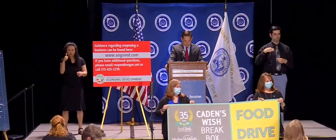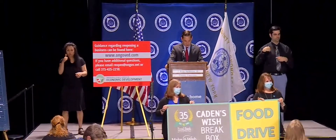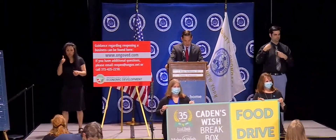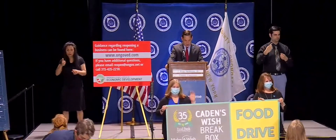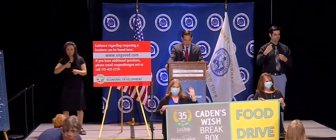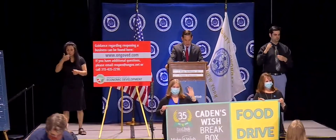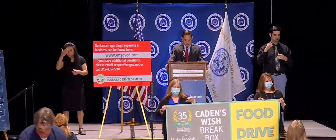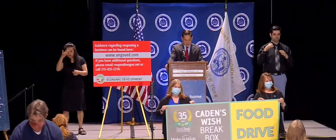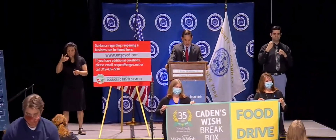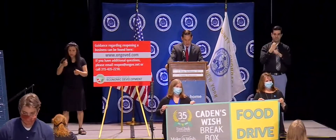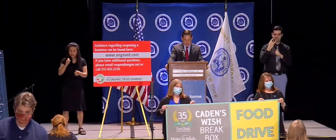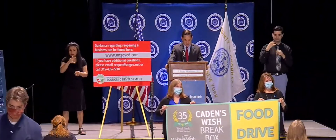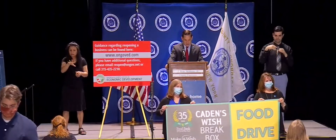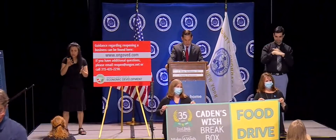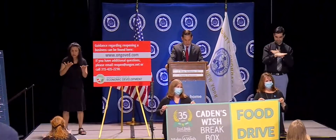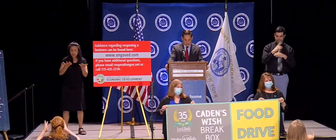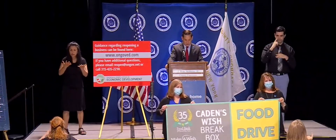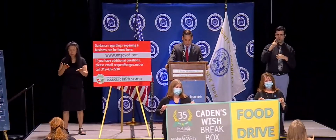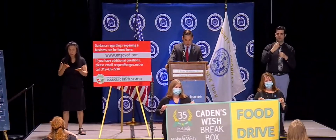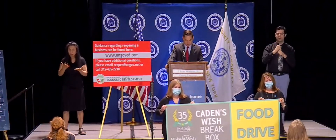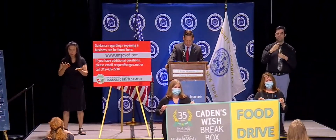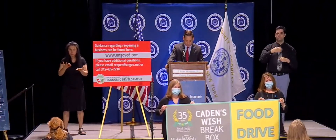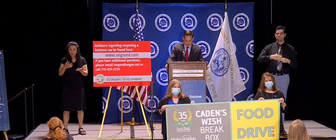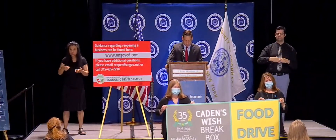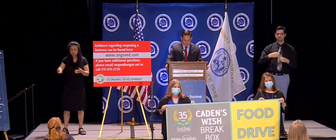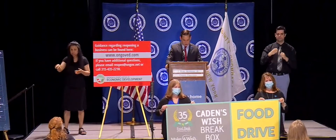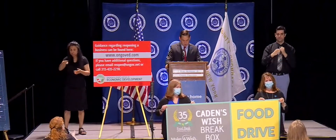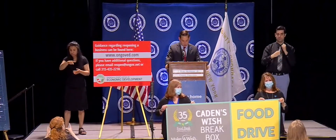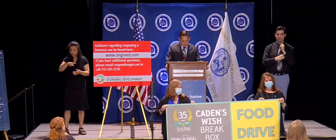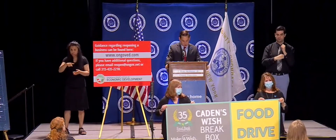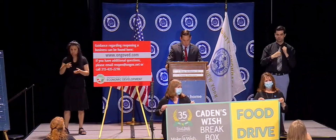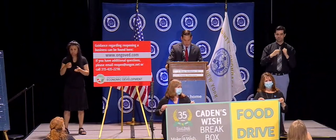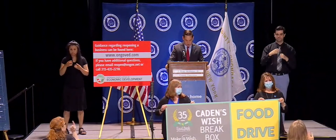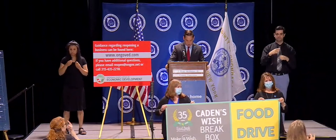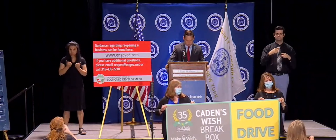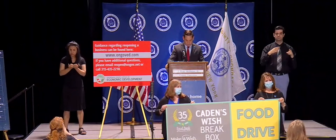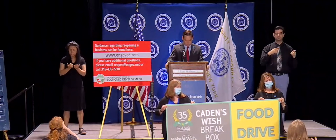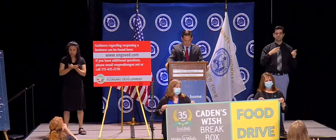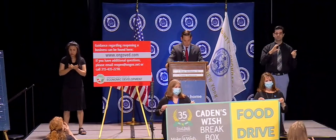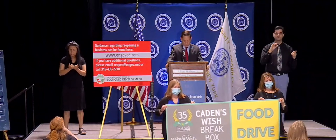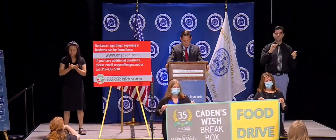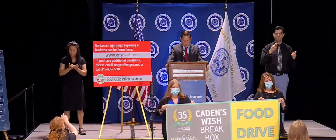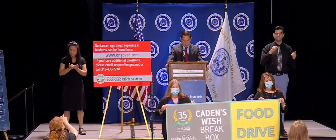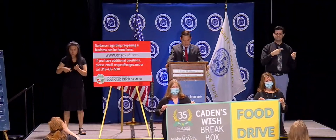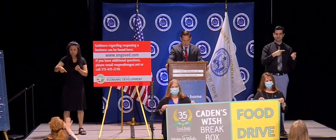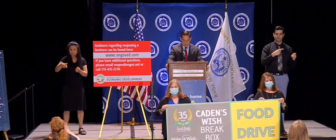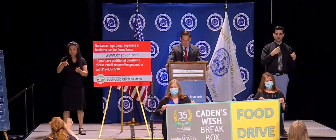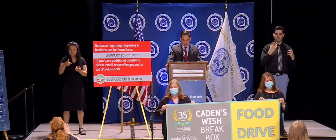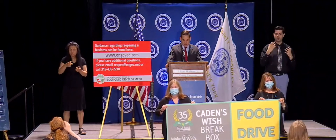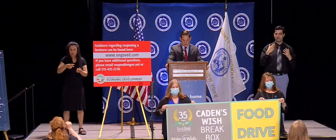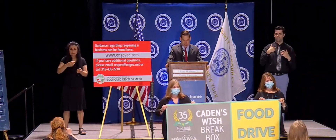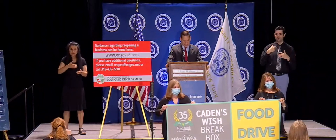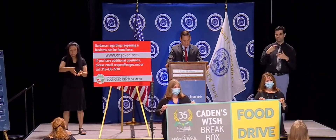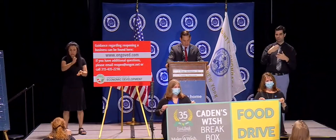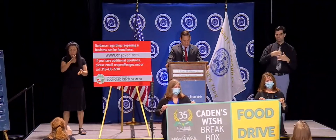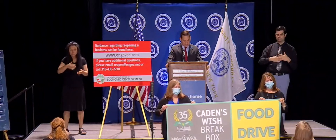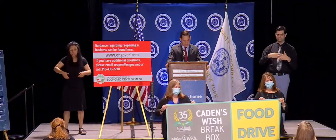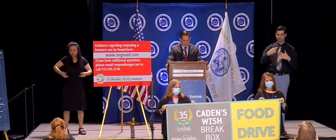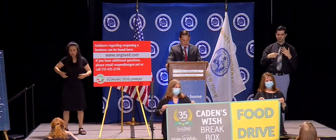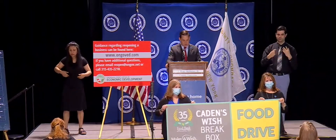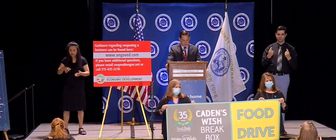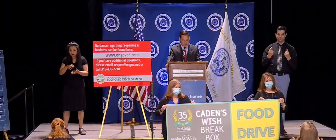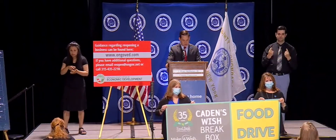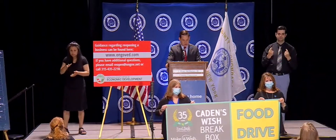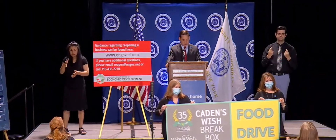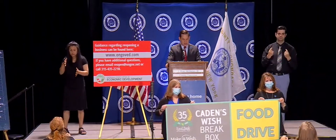everybody. Caden recently learned that he was able to use his wish, and he wanted to give back, and he